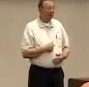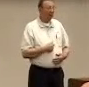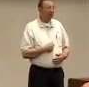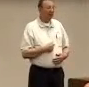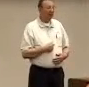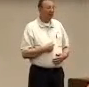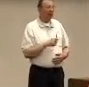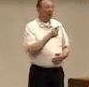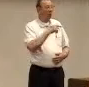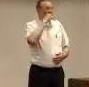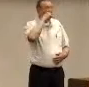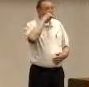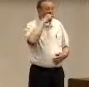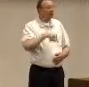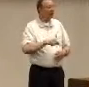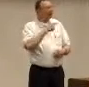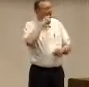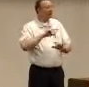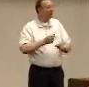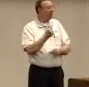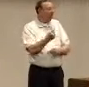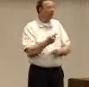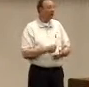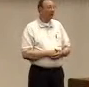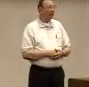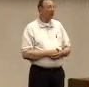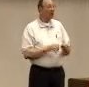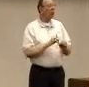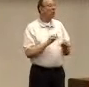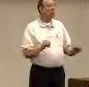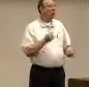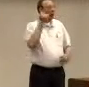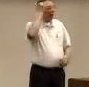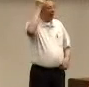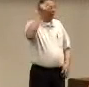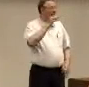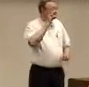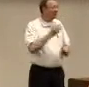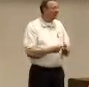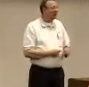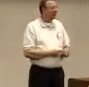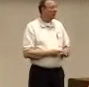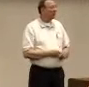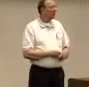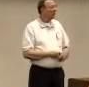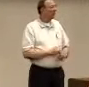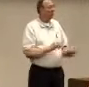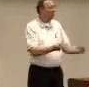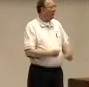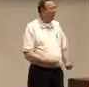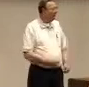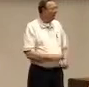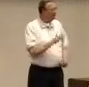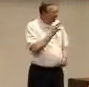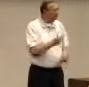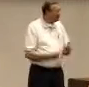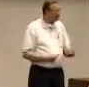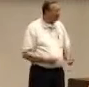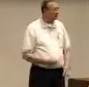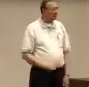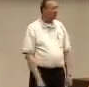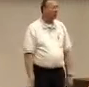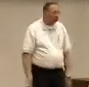We have Riley's the only kid in kids' class. We had no idea how hard this was going to